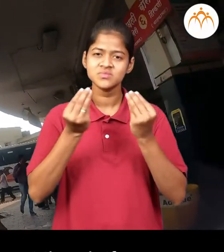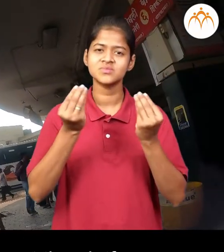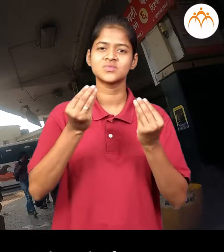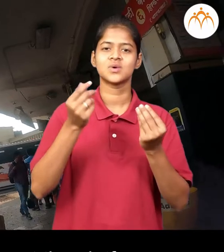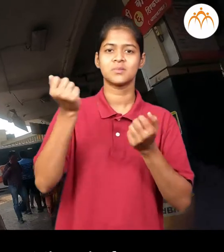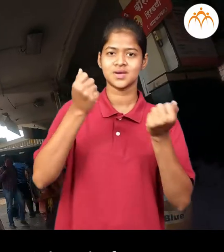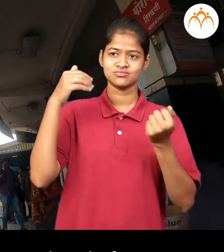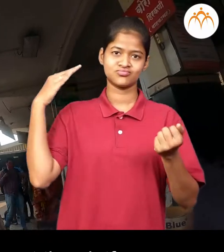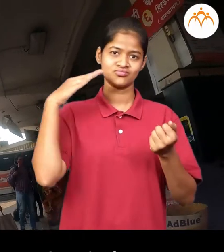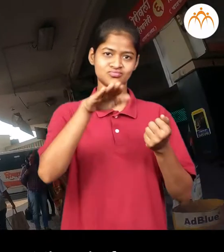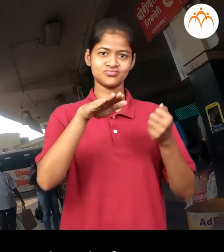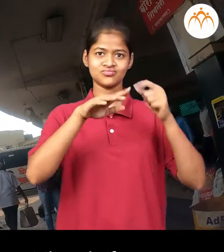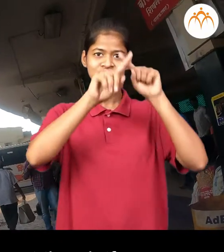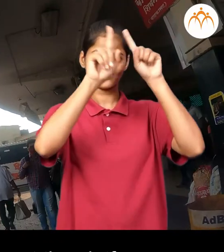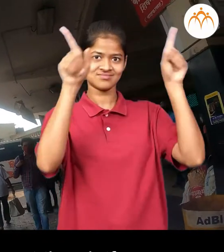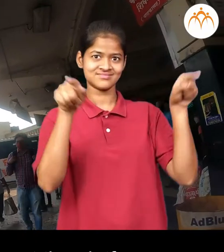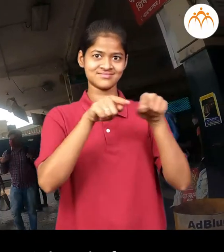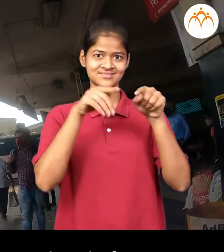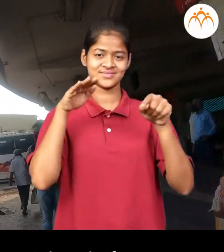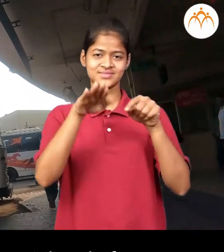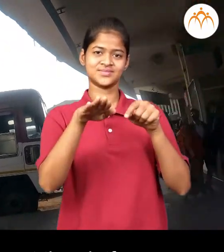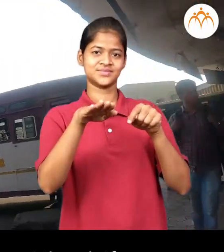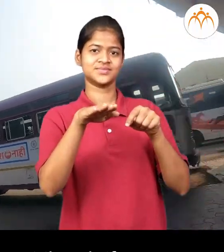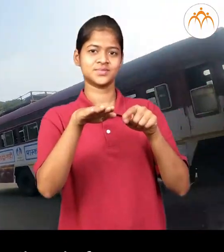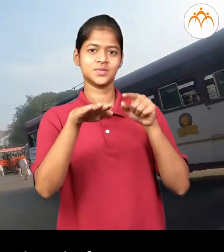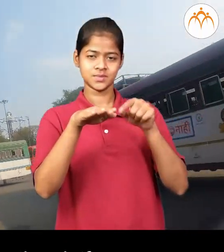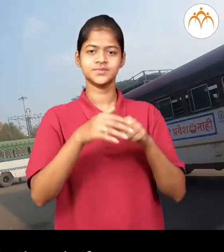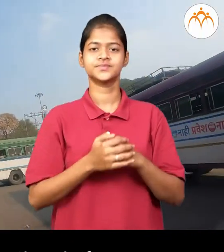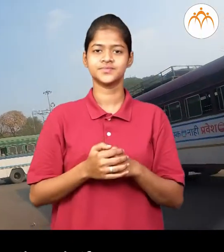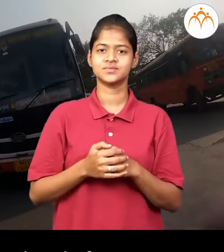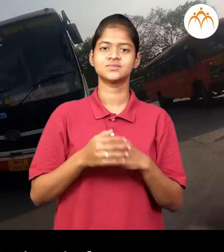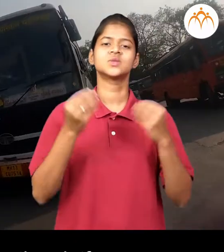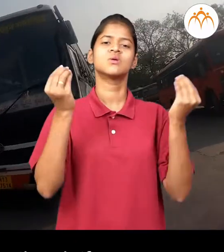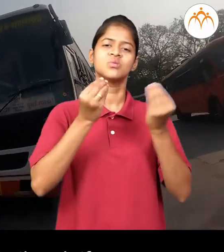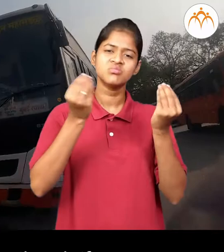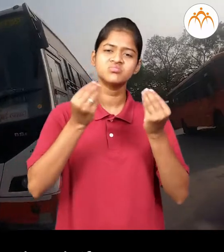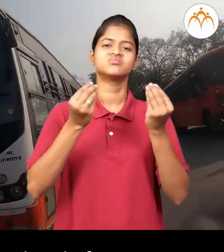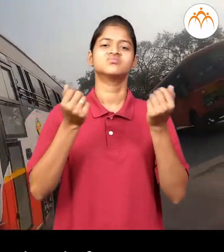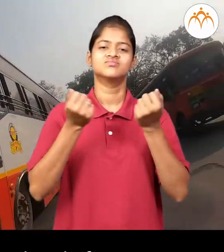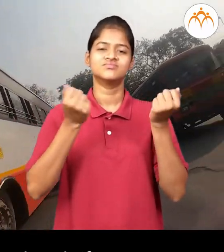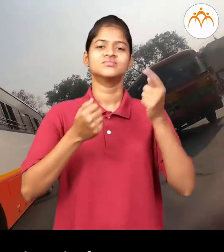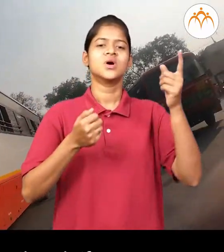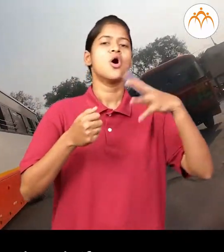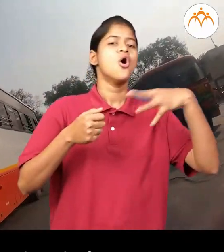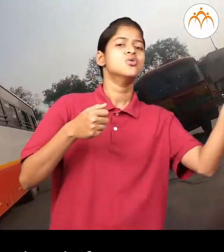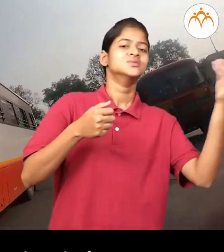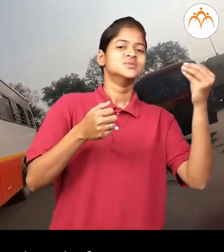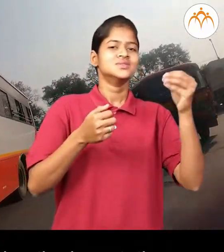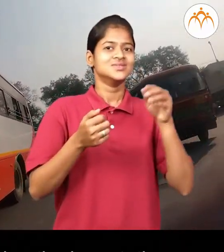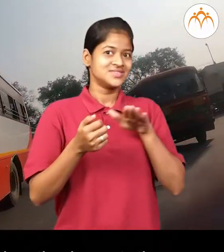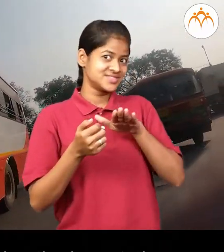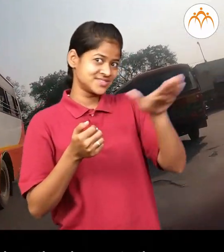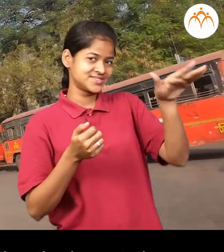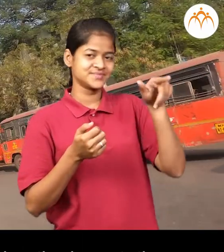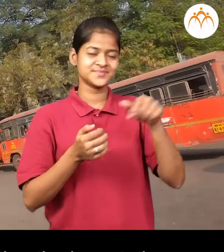Some buses were standing at the platforms. Some were coming into the platforms